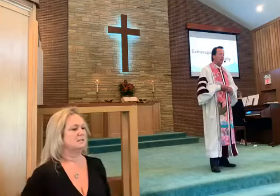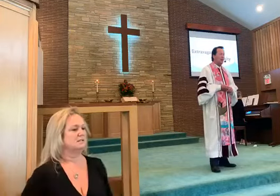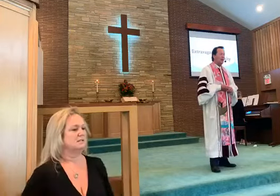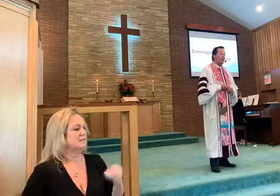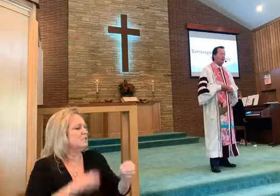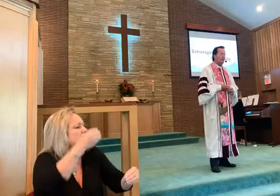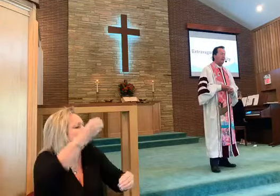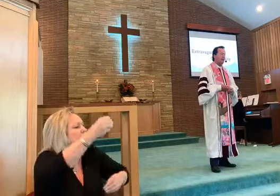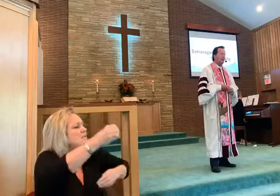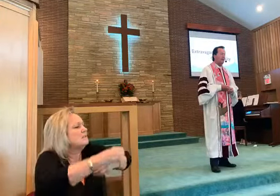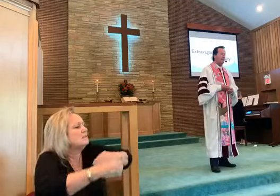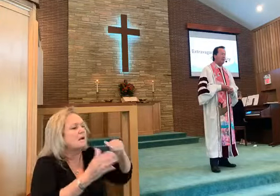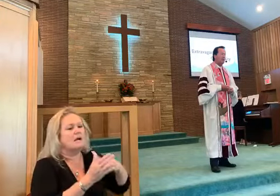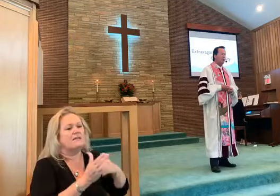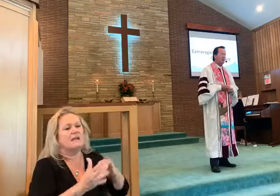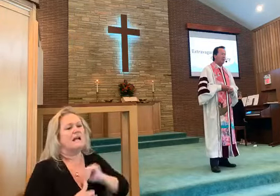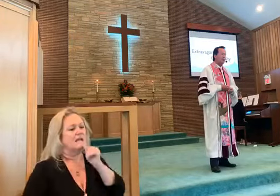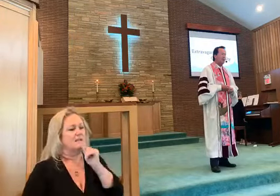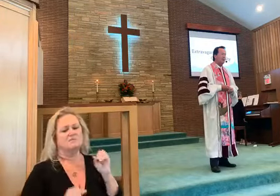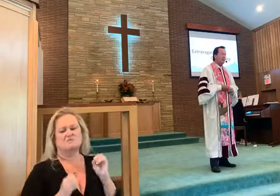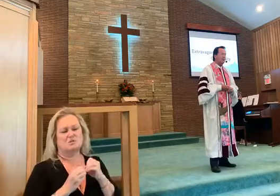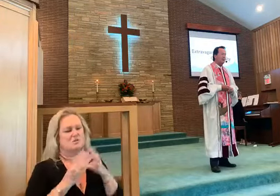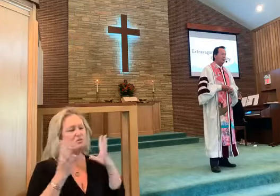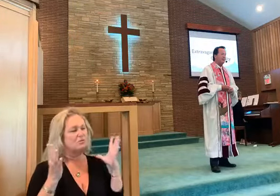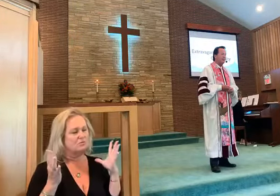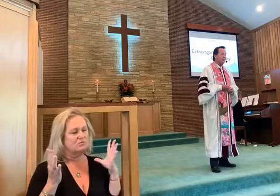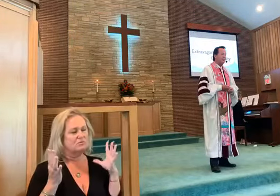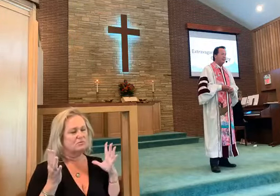when so often I am so